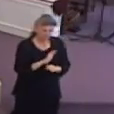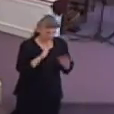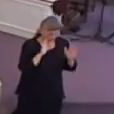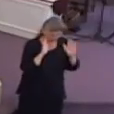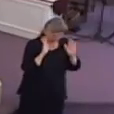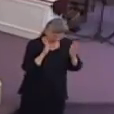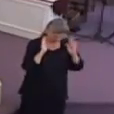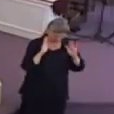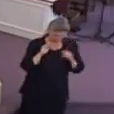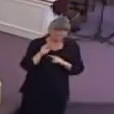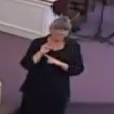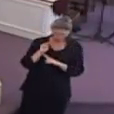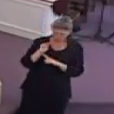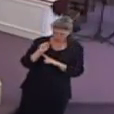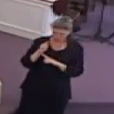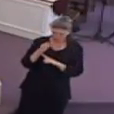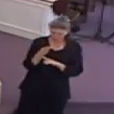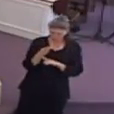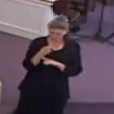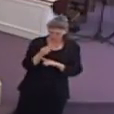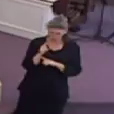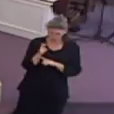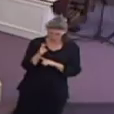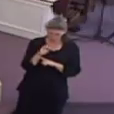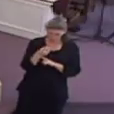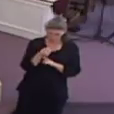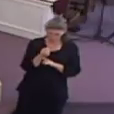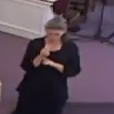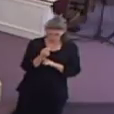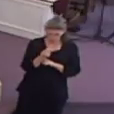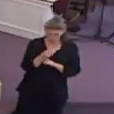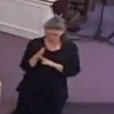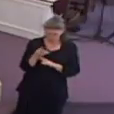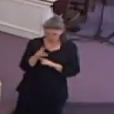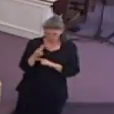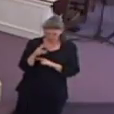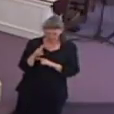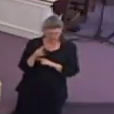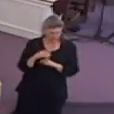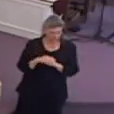to Matthew chapter 21, verses 12 through 16.